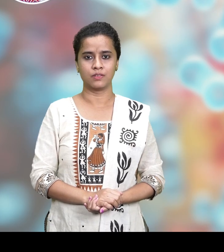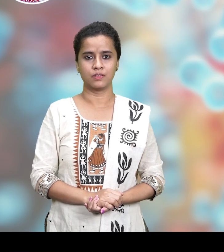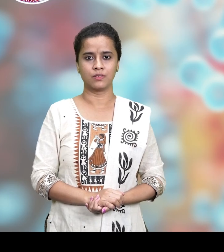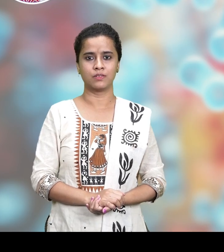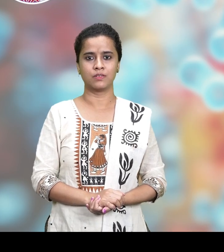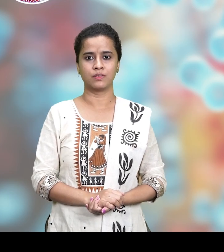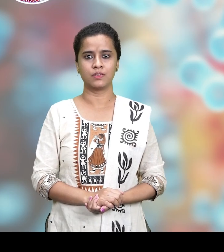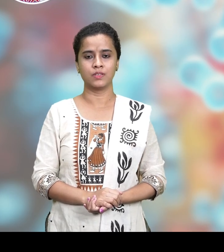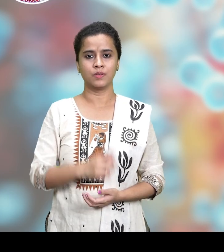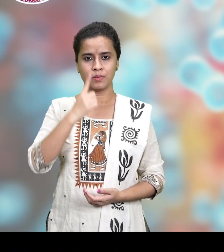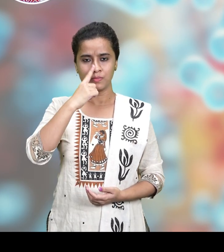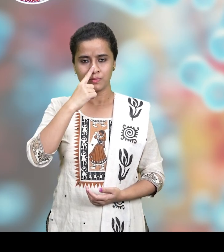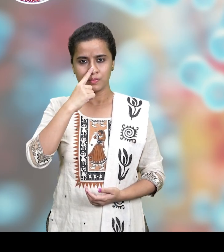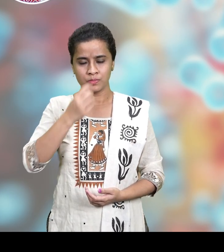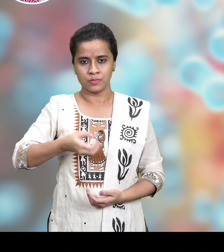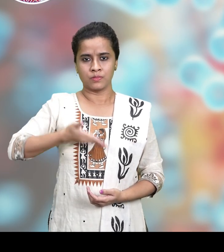secretion of nose,